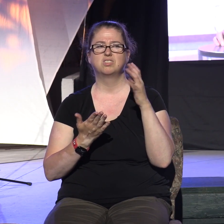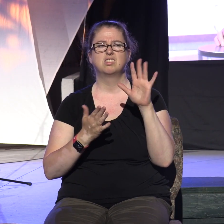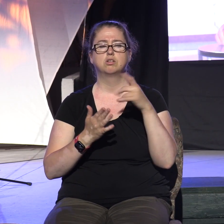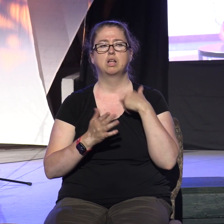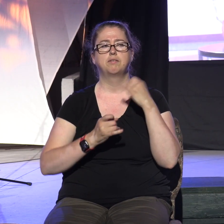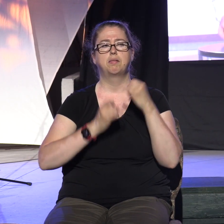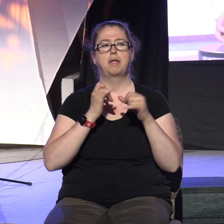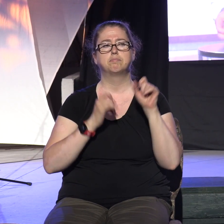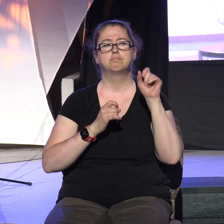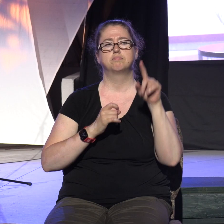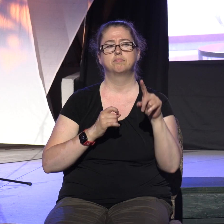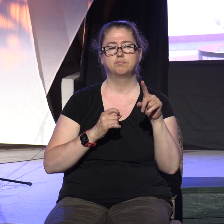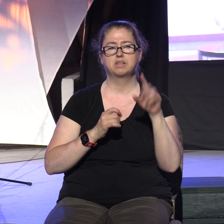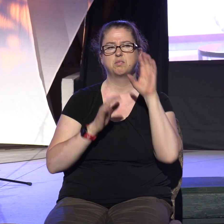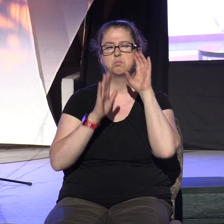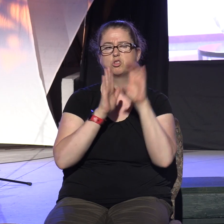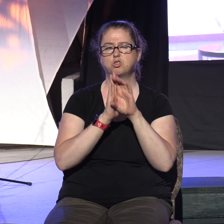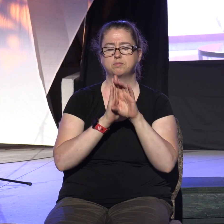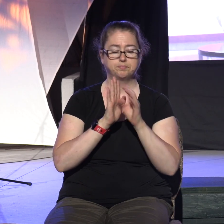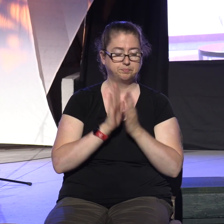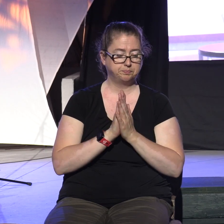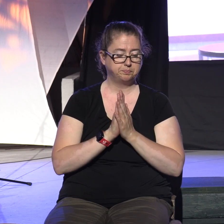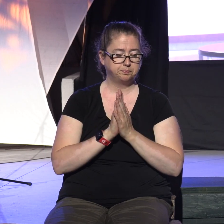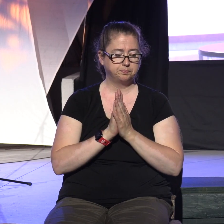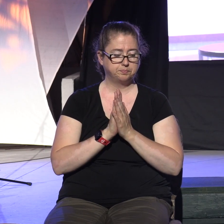we finished,